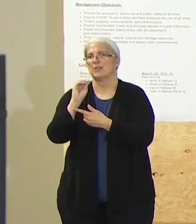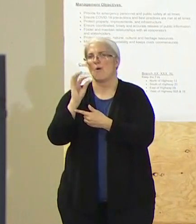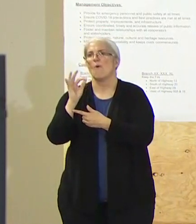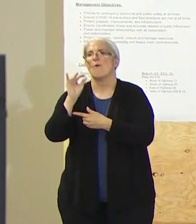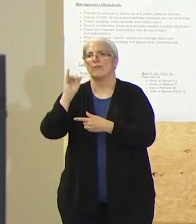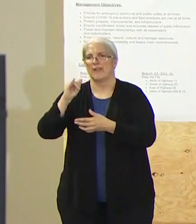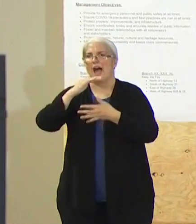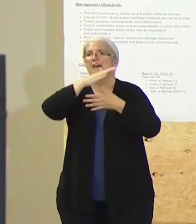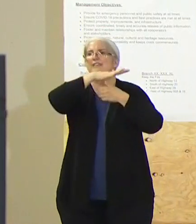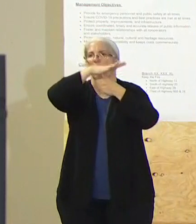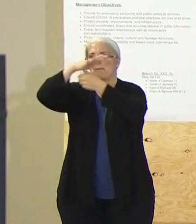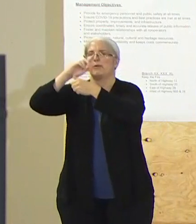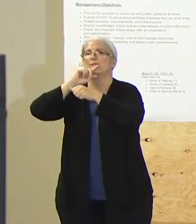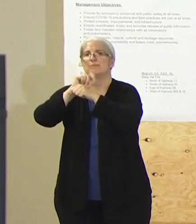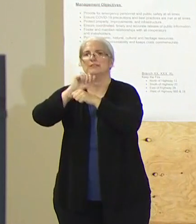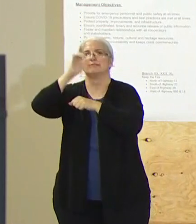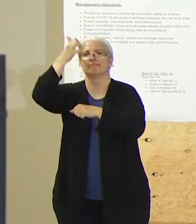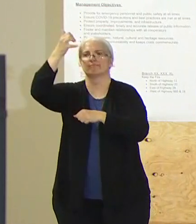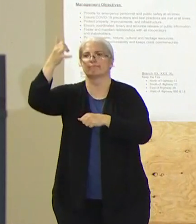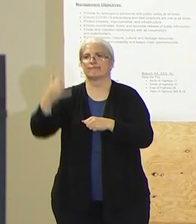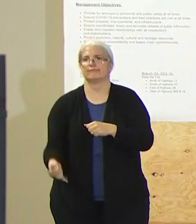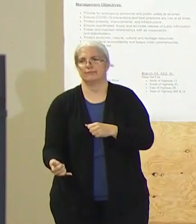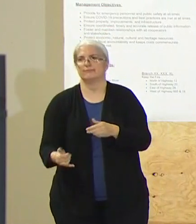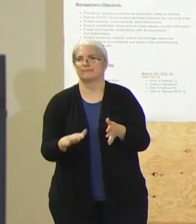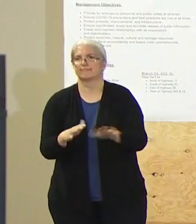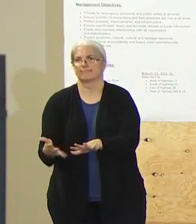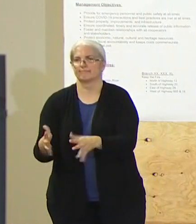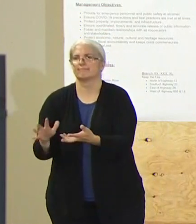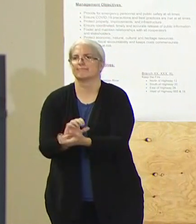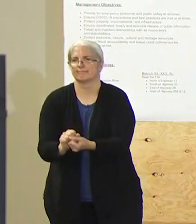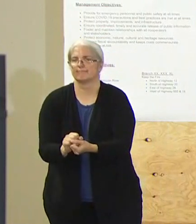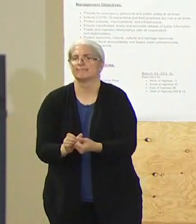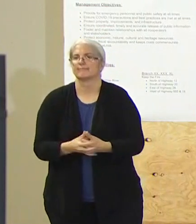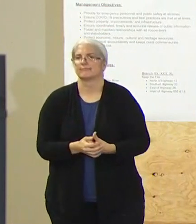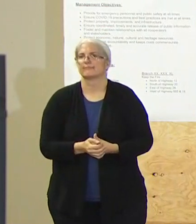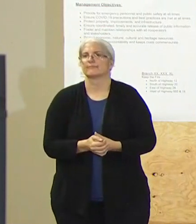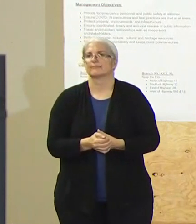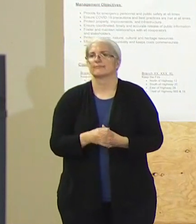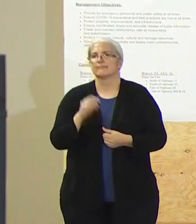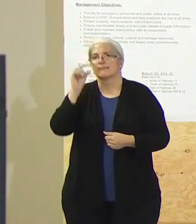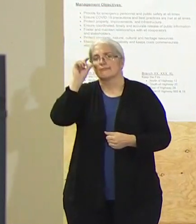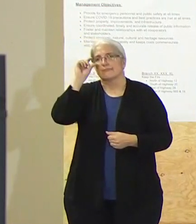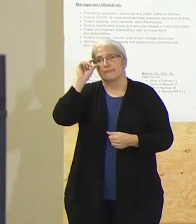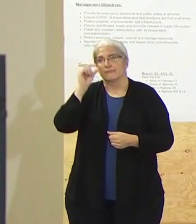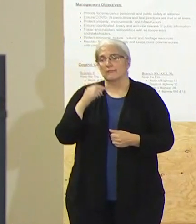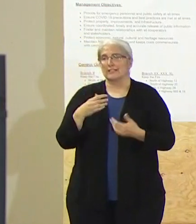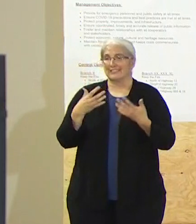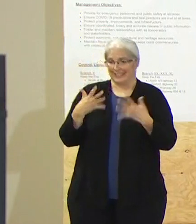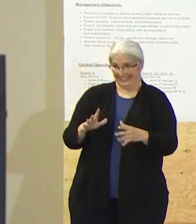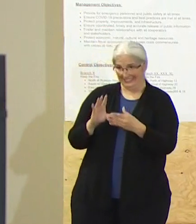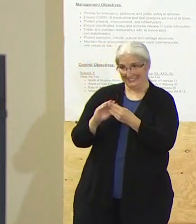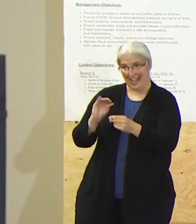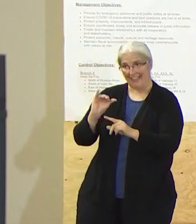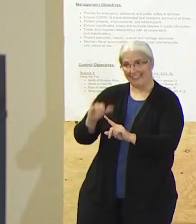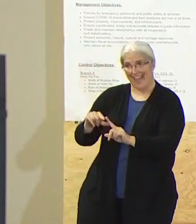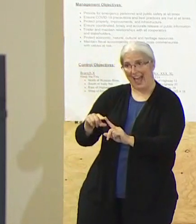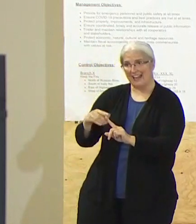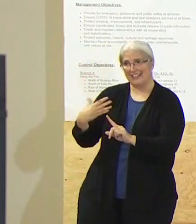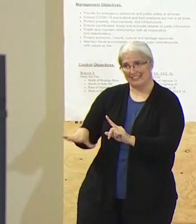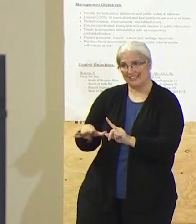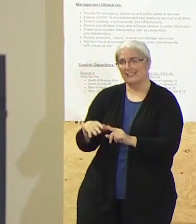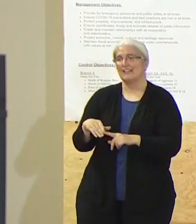that helicopter and lost his life. And so, as was stated by Assemblyman Aguirre-Curry, our hearts go out